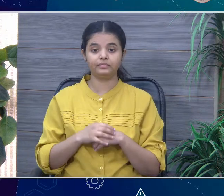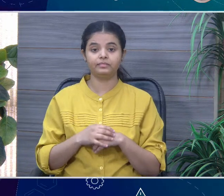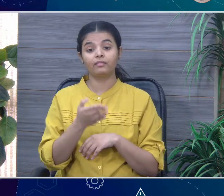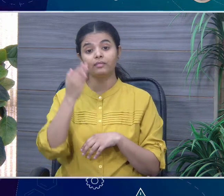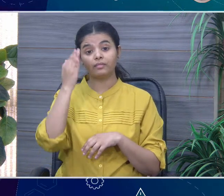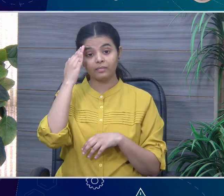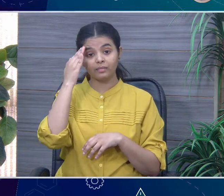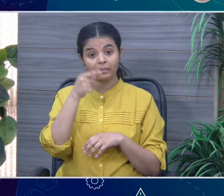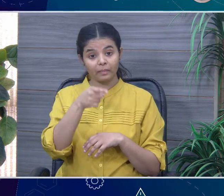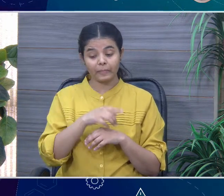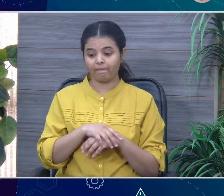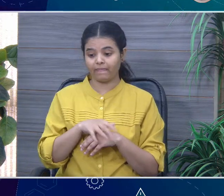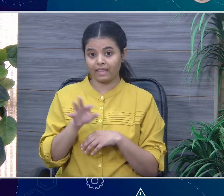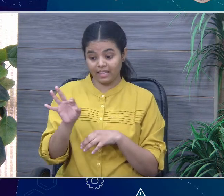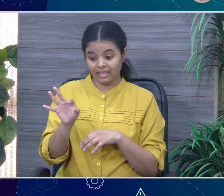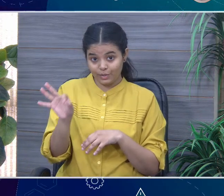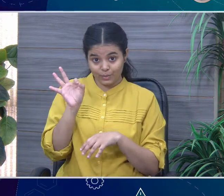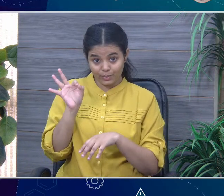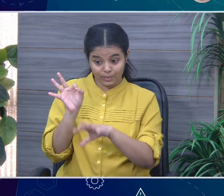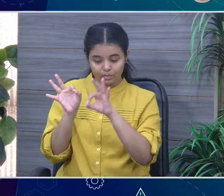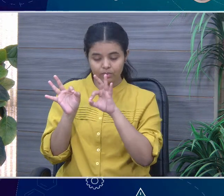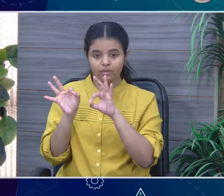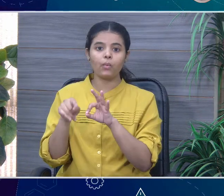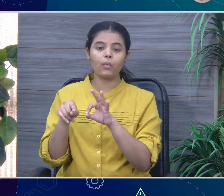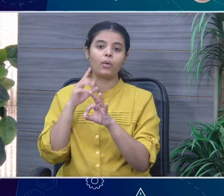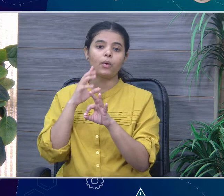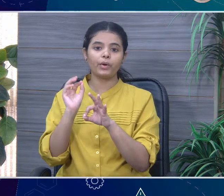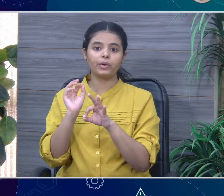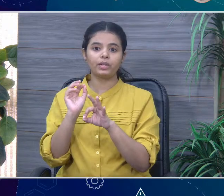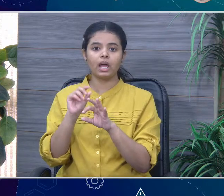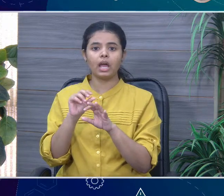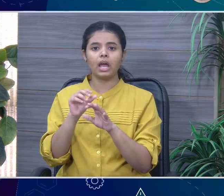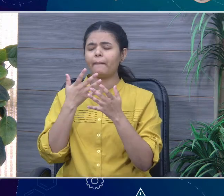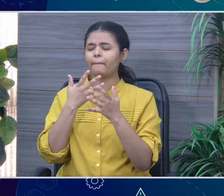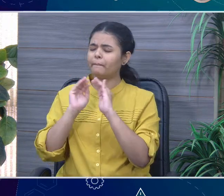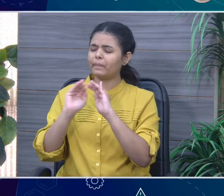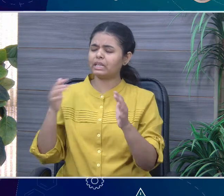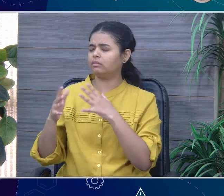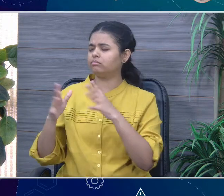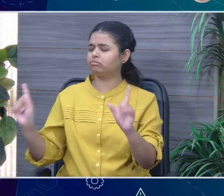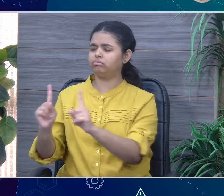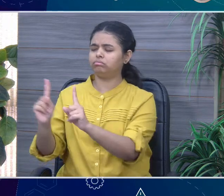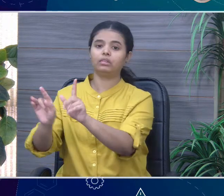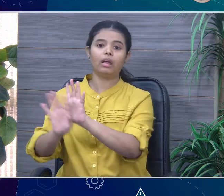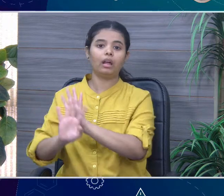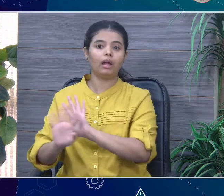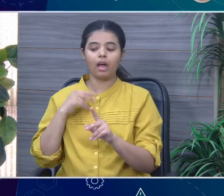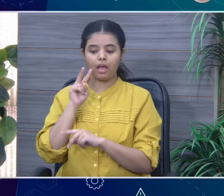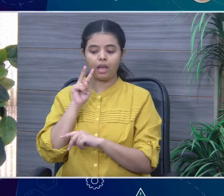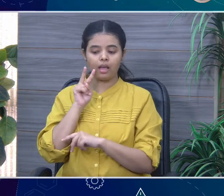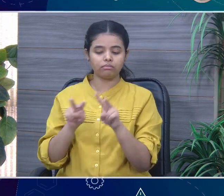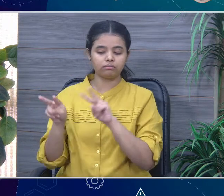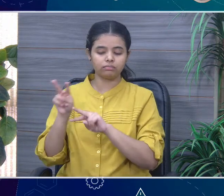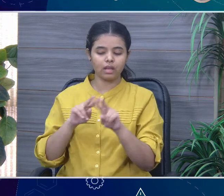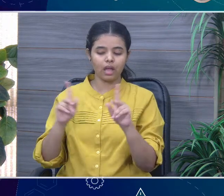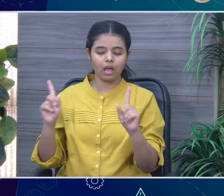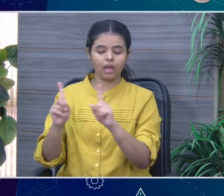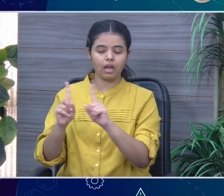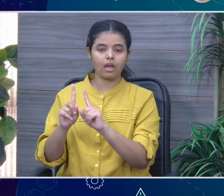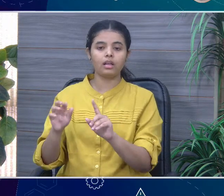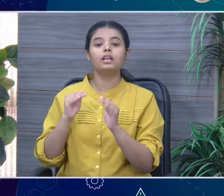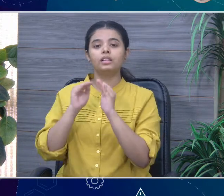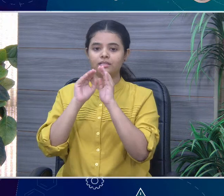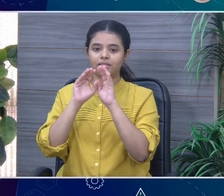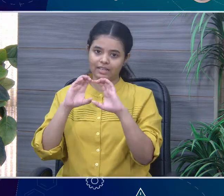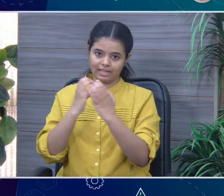this selection is very important, that who is going to be the buddy. Now, there are certain children in the classroom, I mean